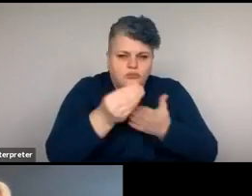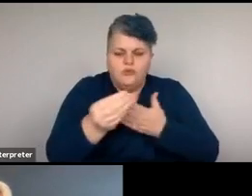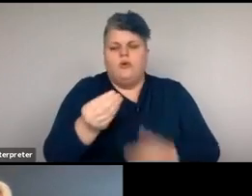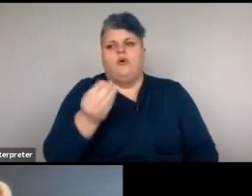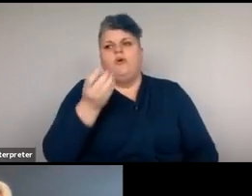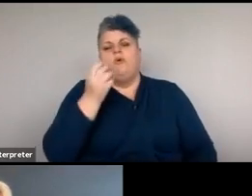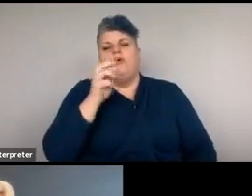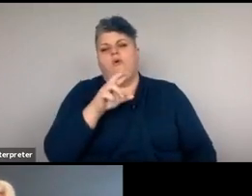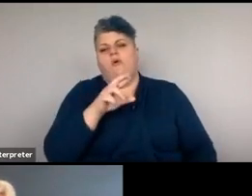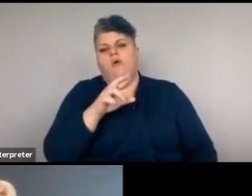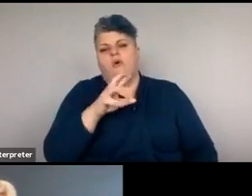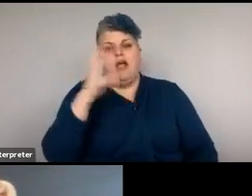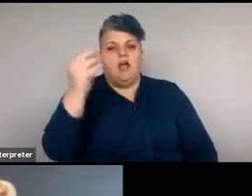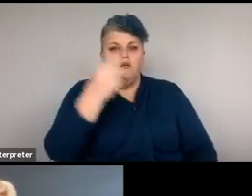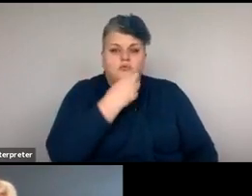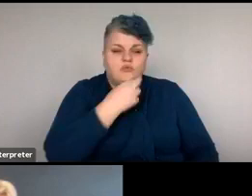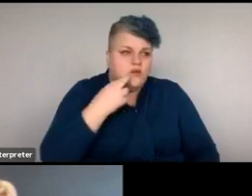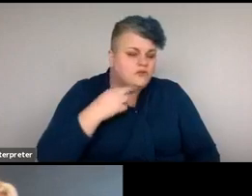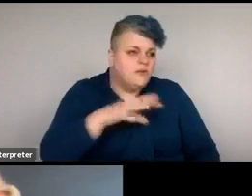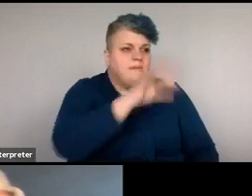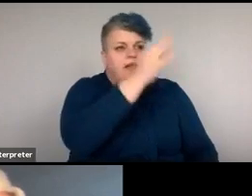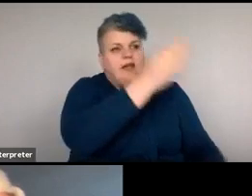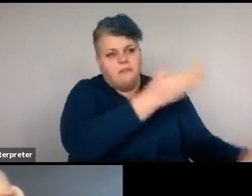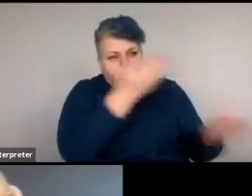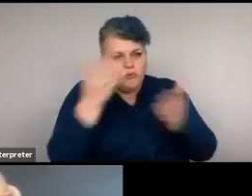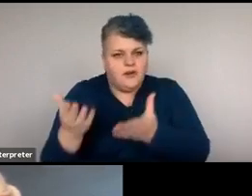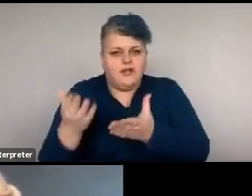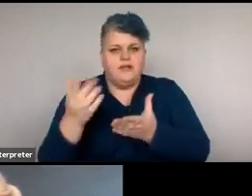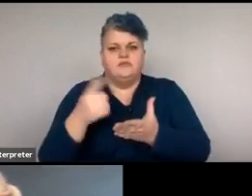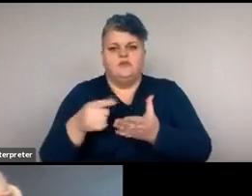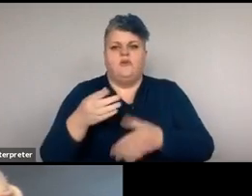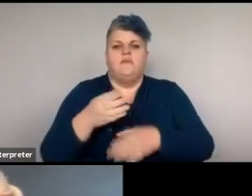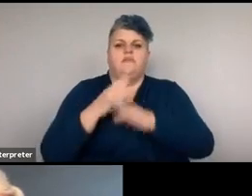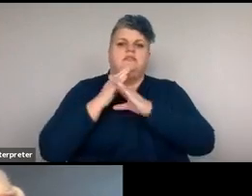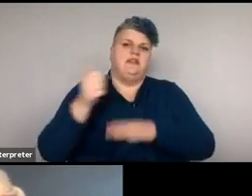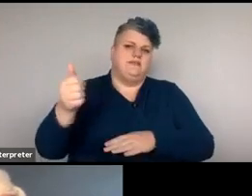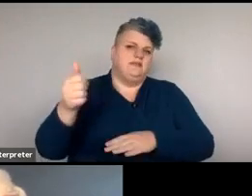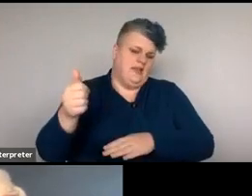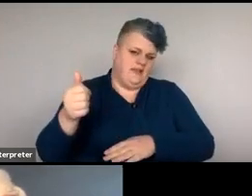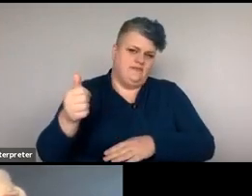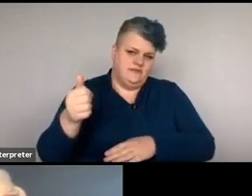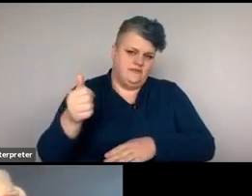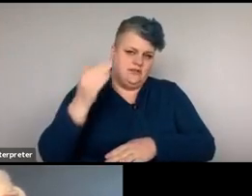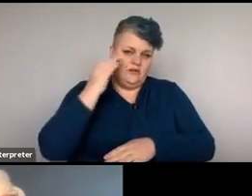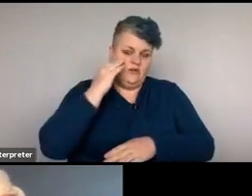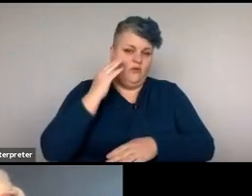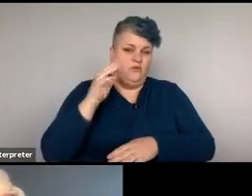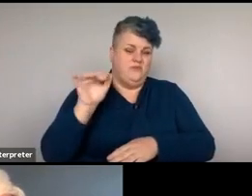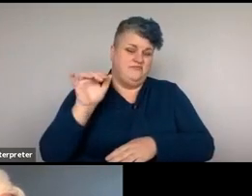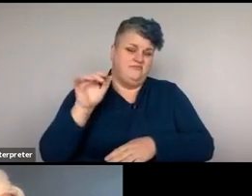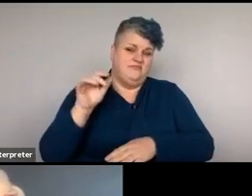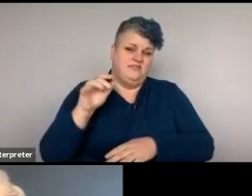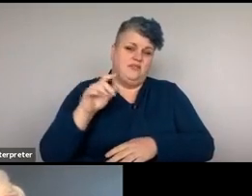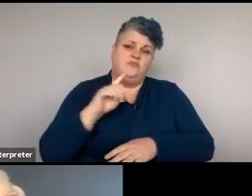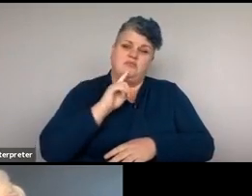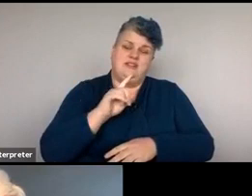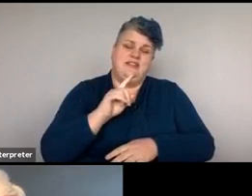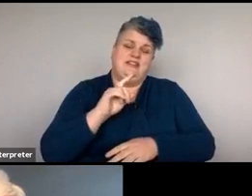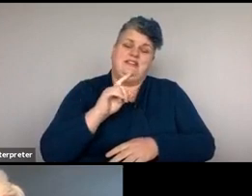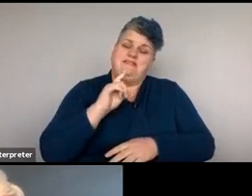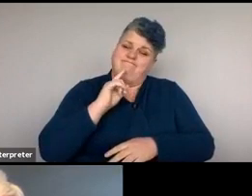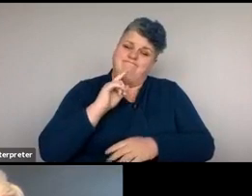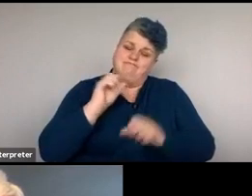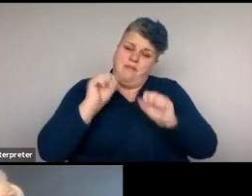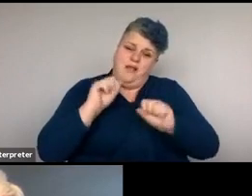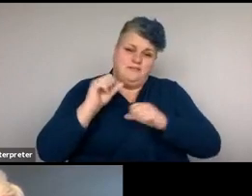or out to a restaurant to pick something up, so that they are protecting themselves, because we know that they are much more susceptible to